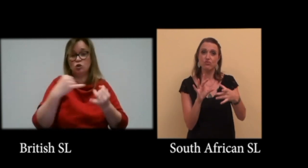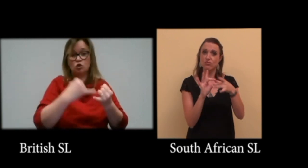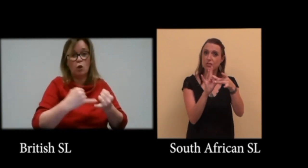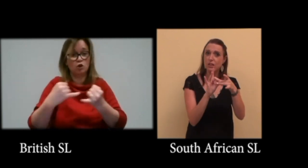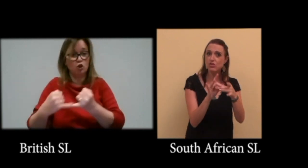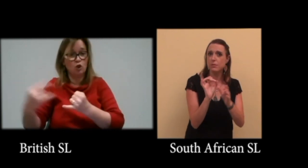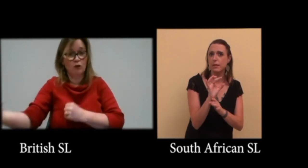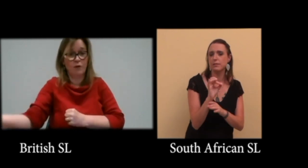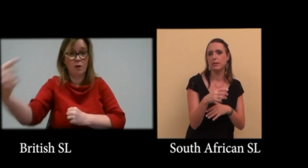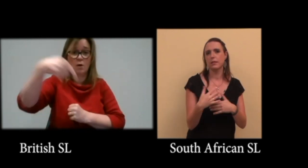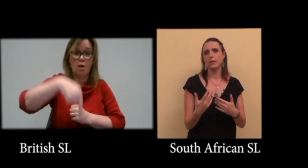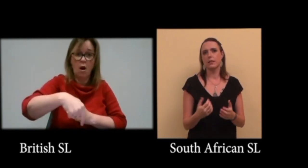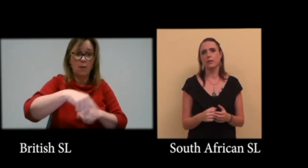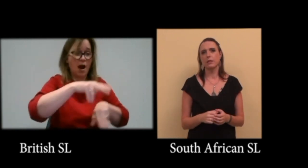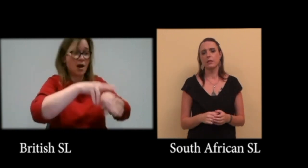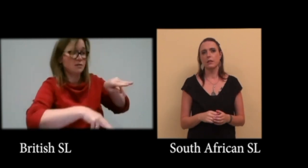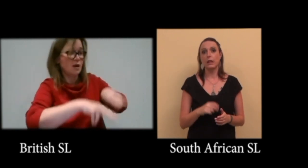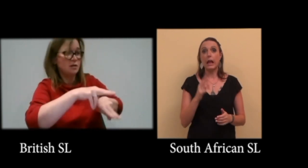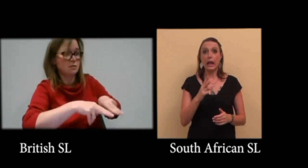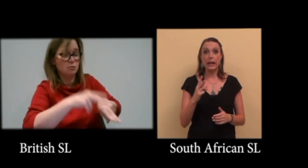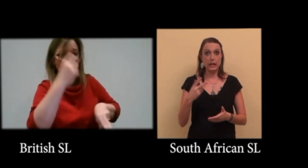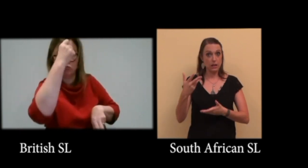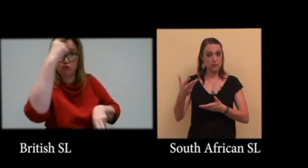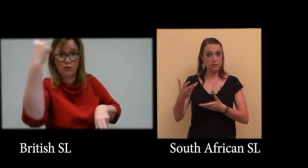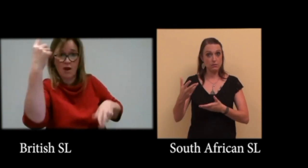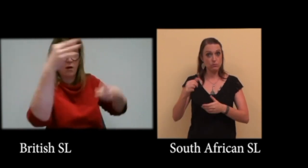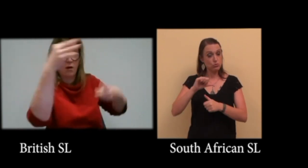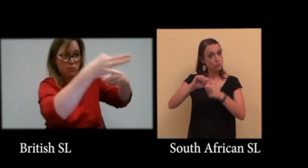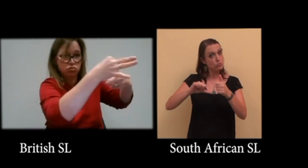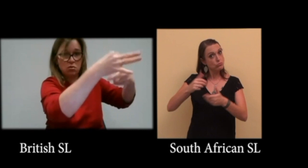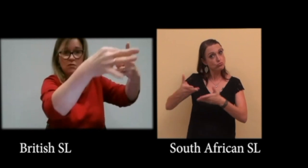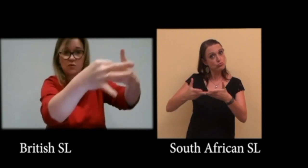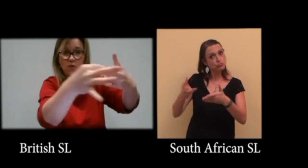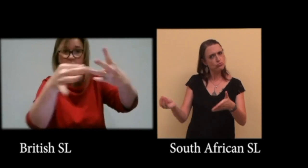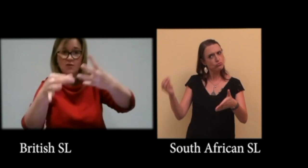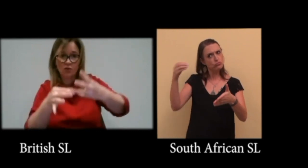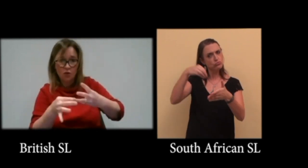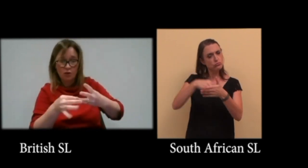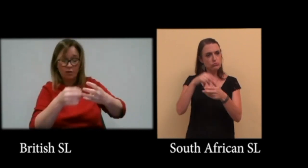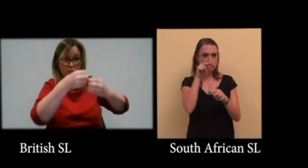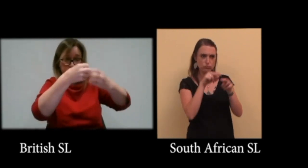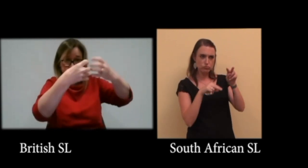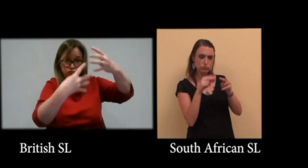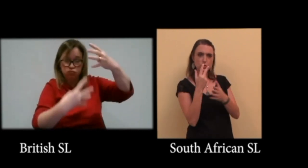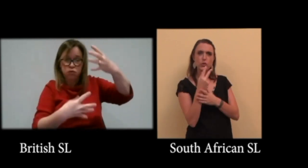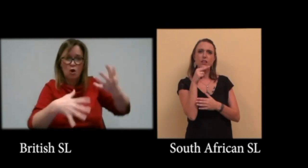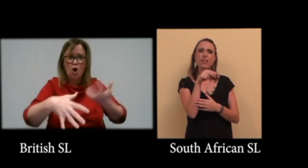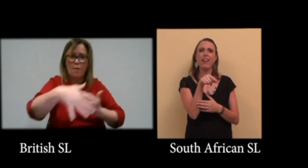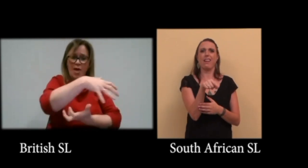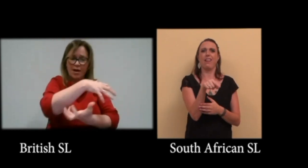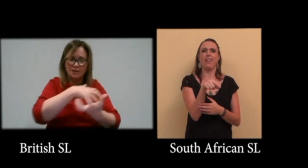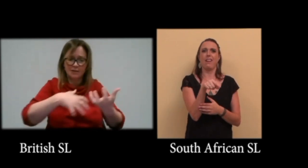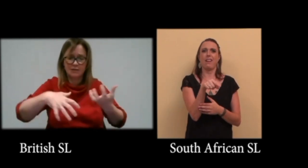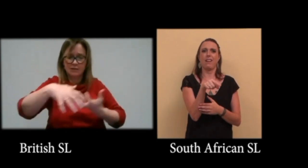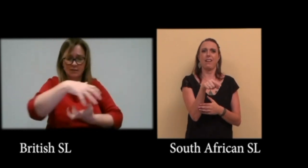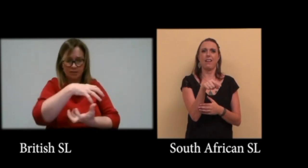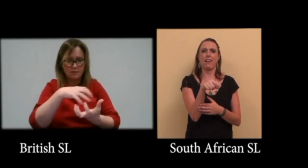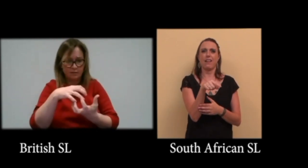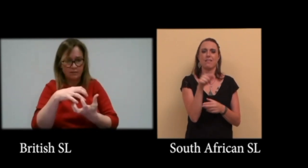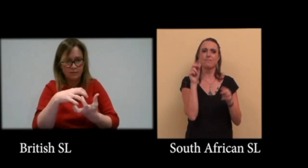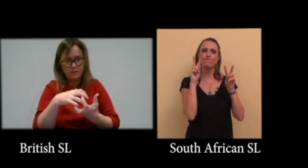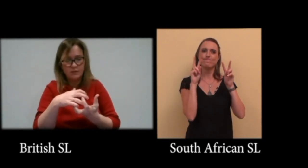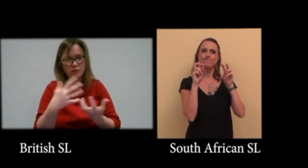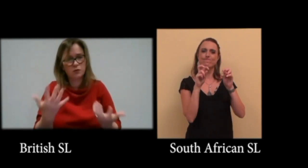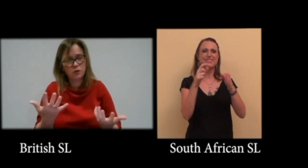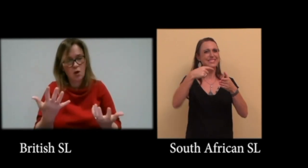both need counselling as a couple. But again, once social services comes into that assessment,